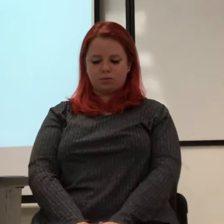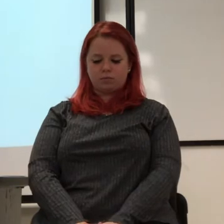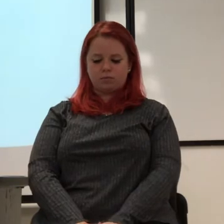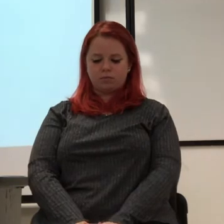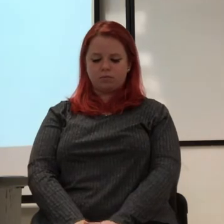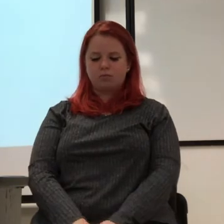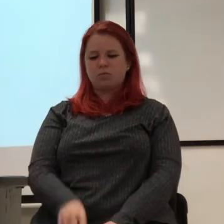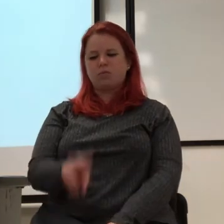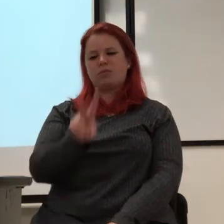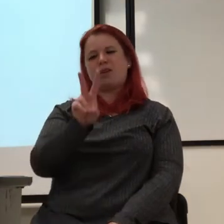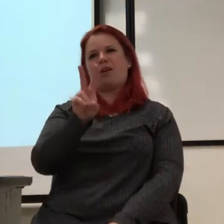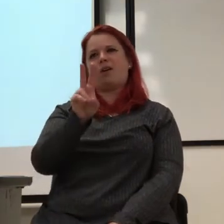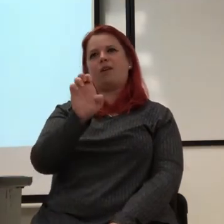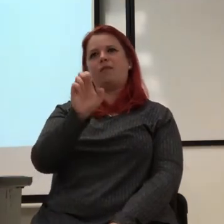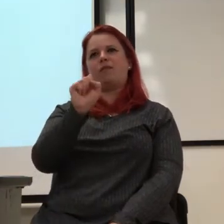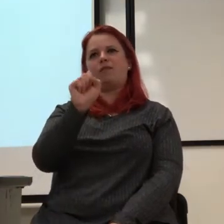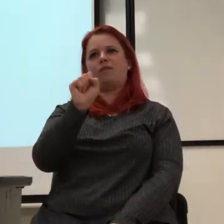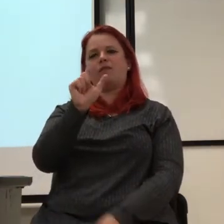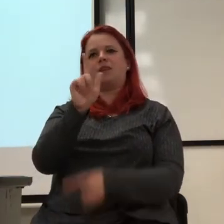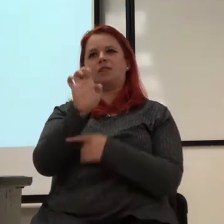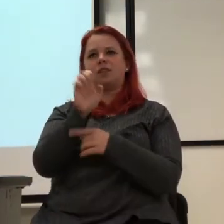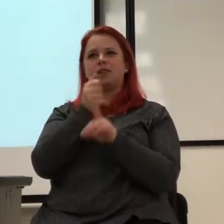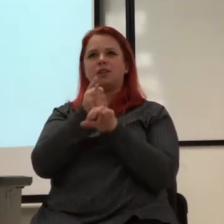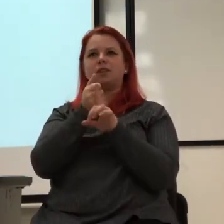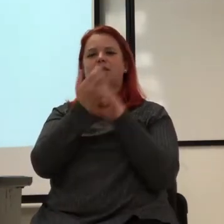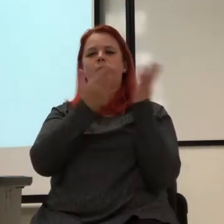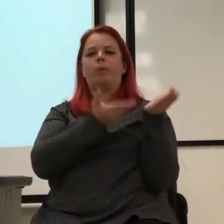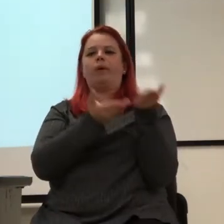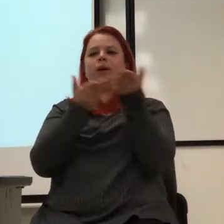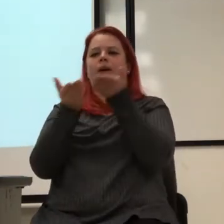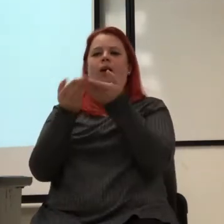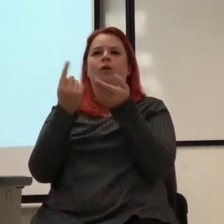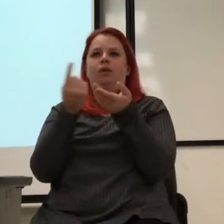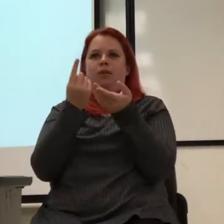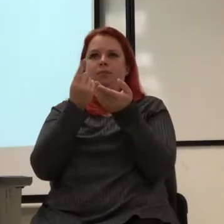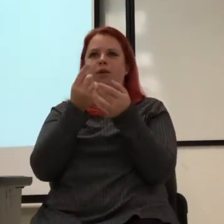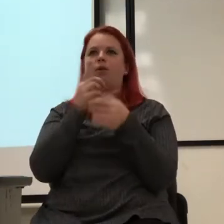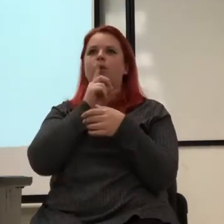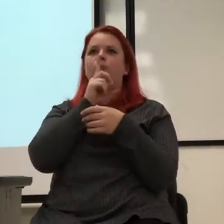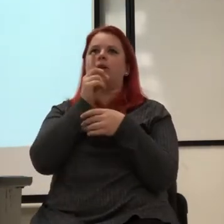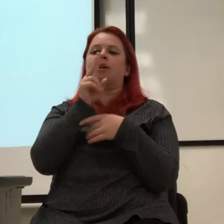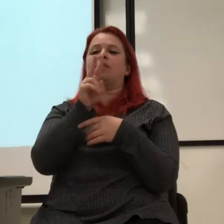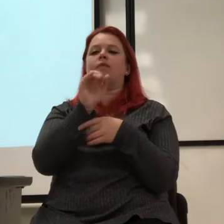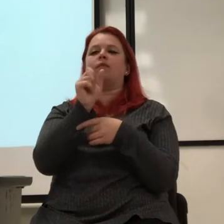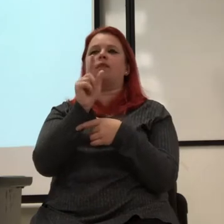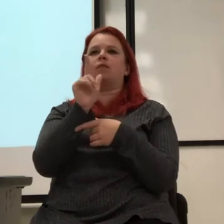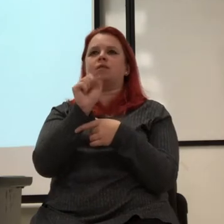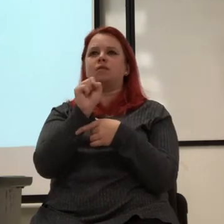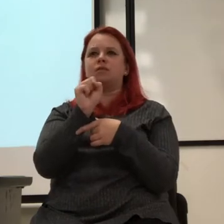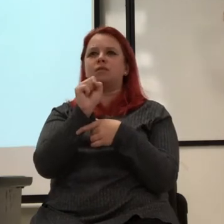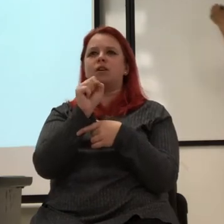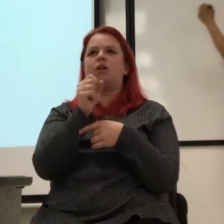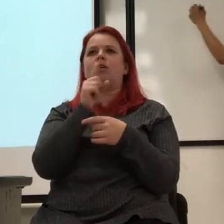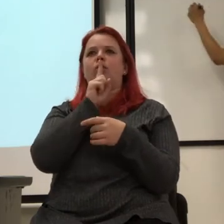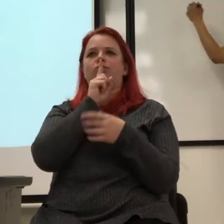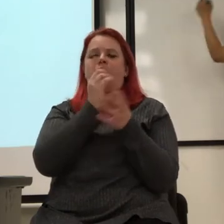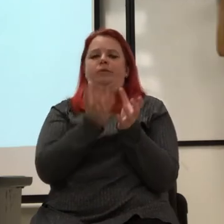A vessel carries something. The blood vessels are simply containers for blood.